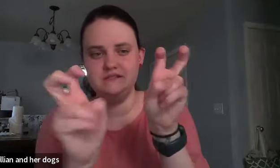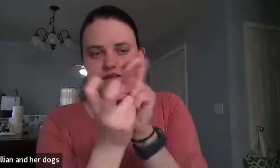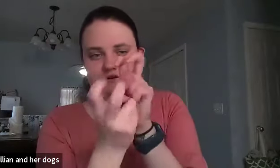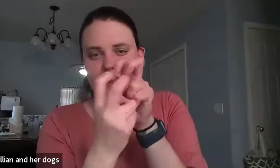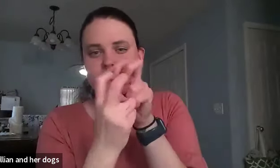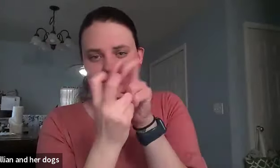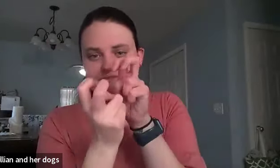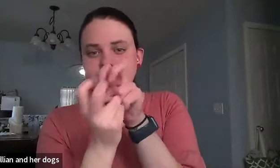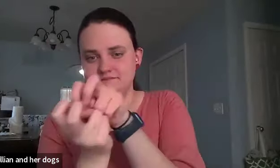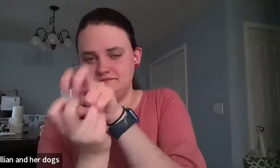V's and they're top. Yeah.